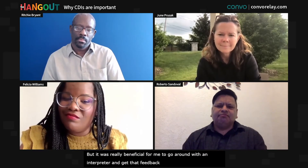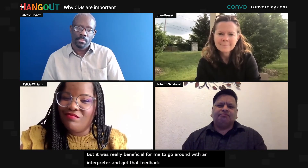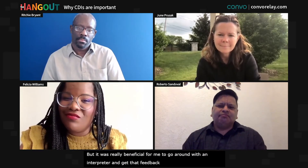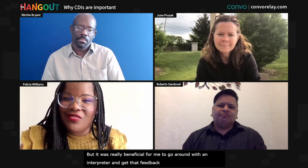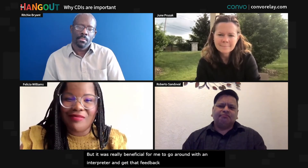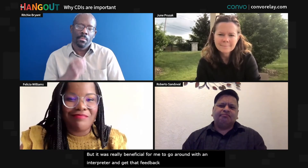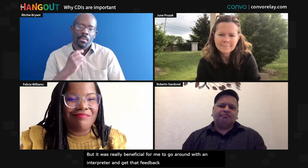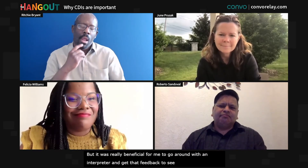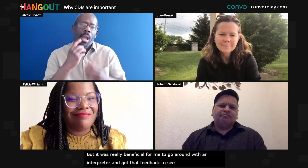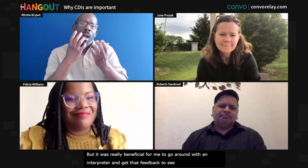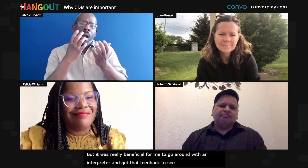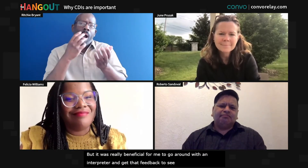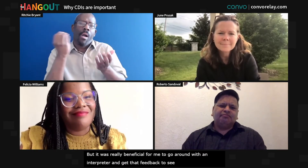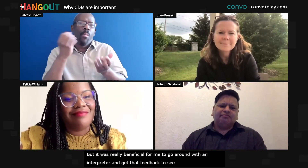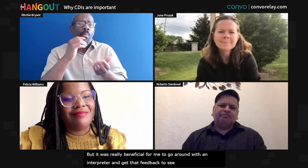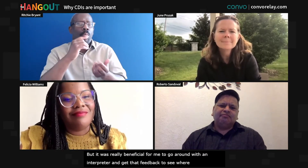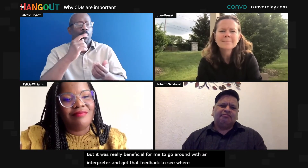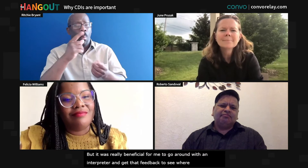improve.